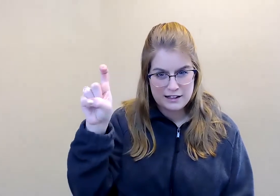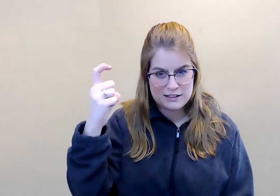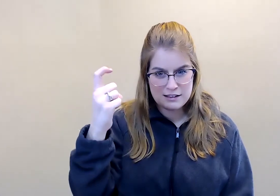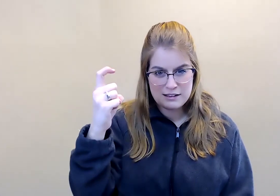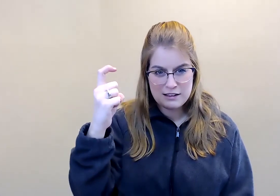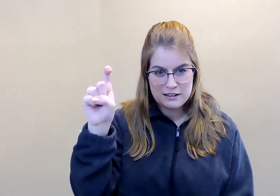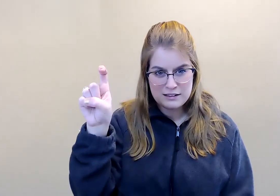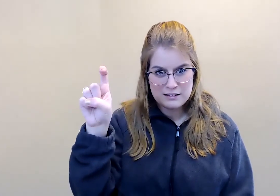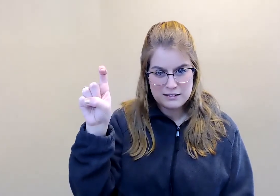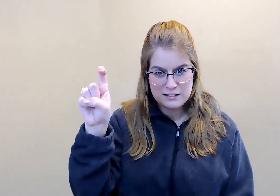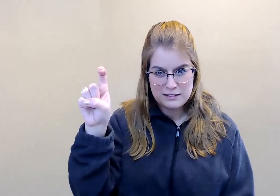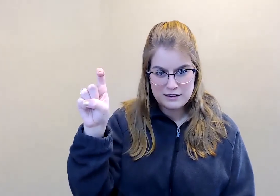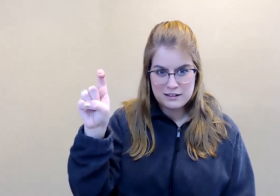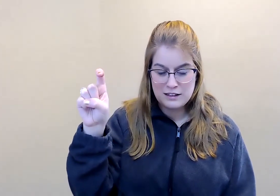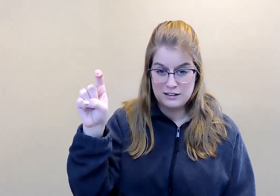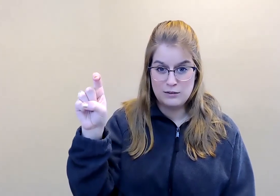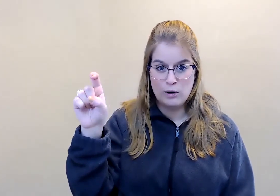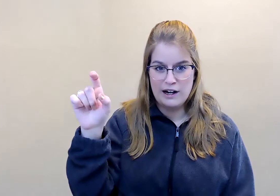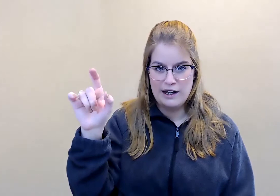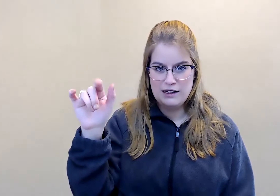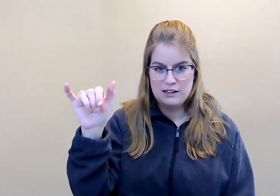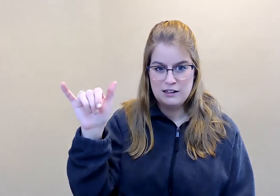X. And then Y,